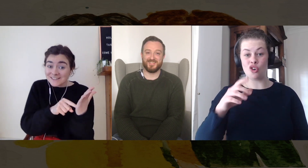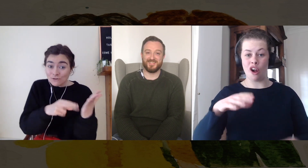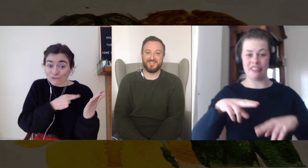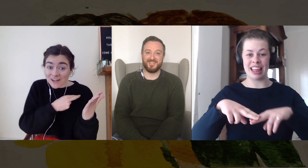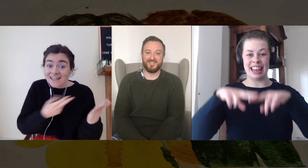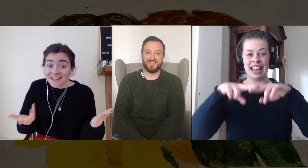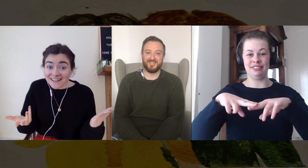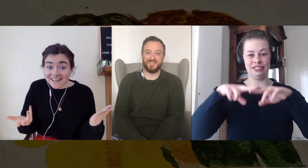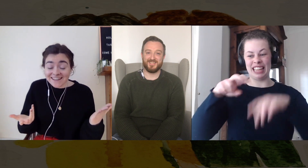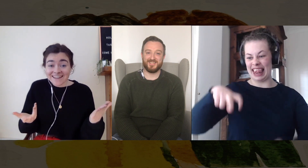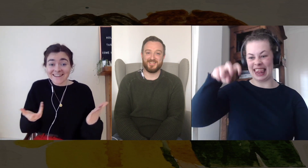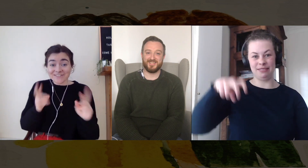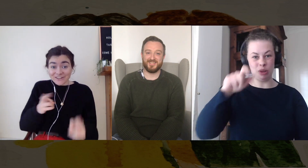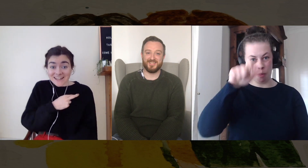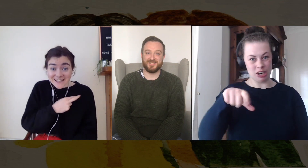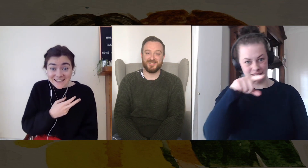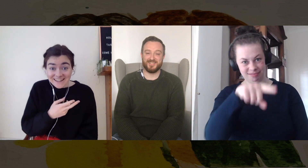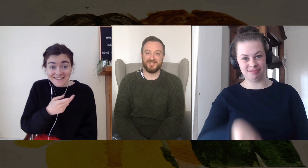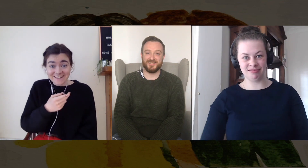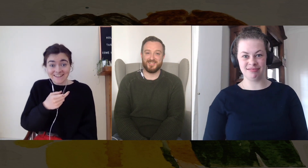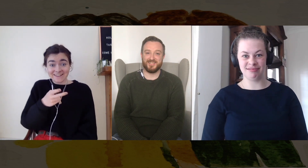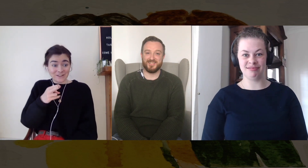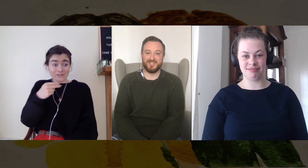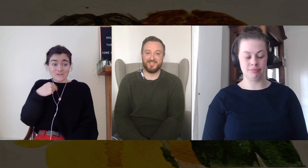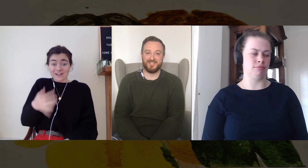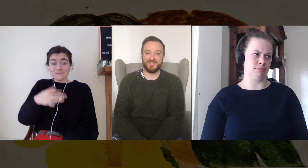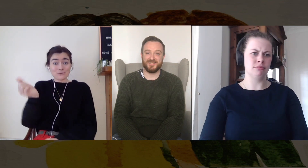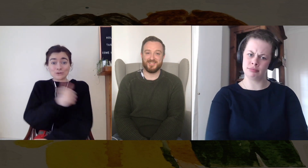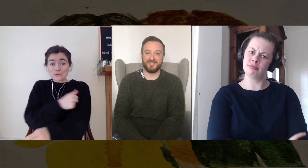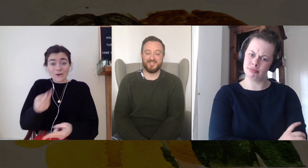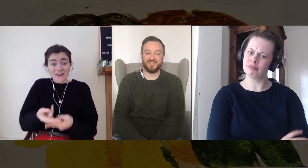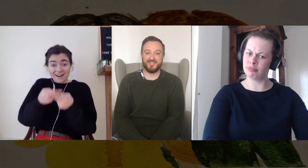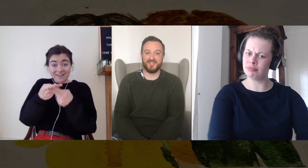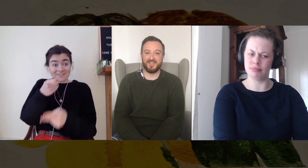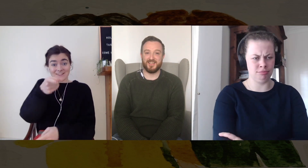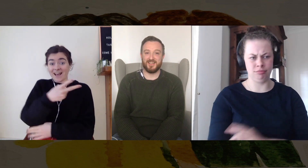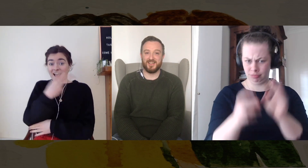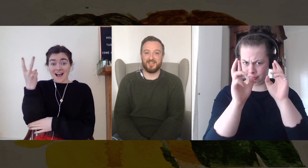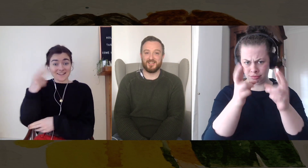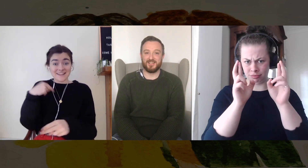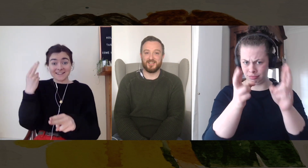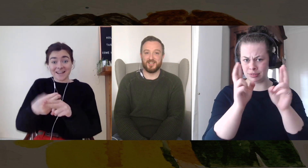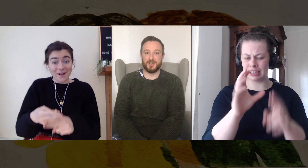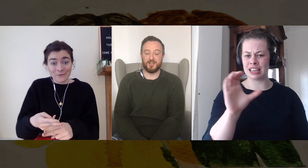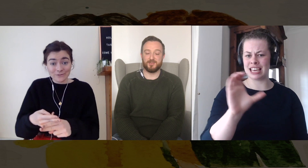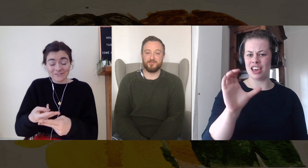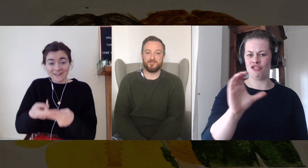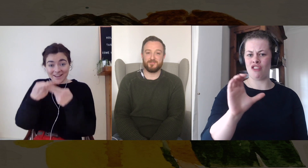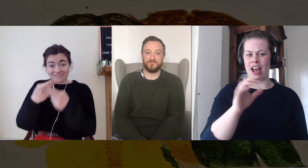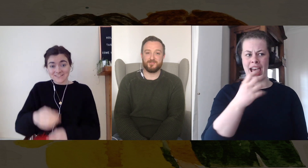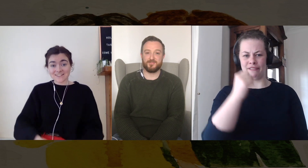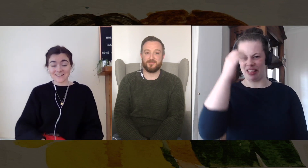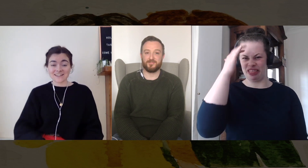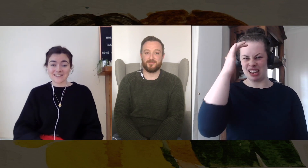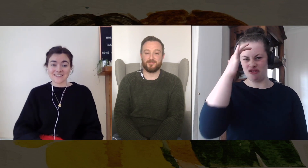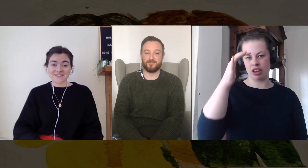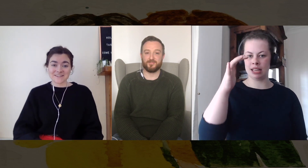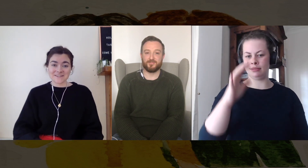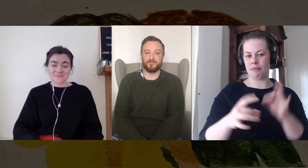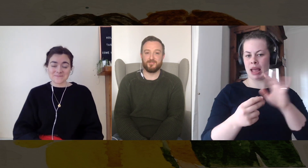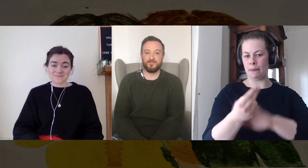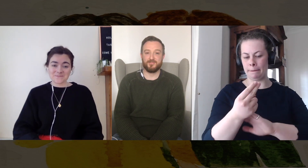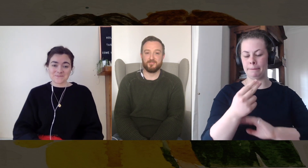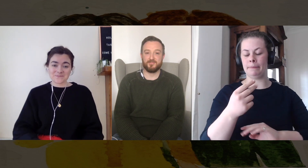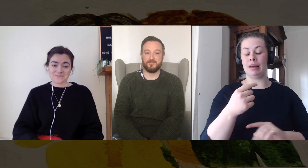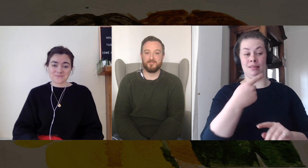there's a few people in my life that I think would genuinely save my life if I was in a life-threatening situation, and Anthony's on my list. Yeah. Your elevator I do. person, yeah.